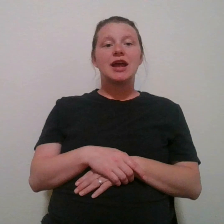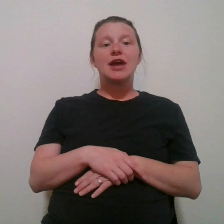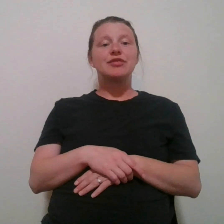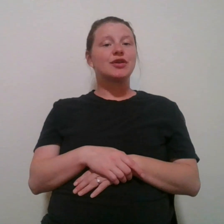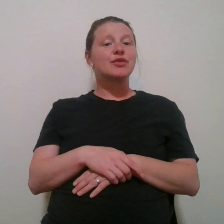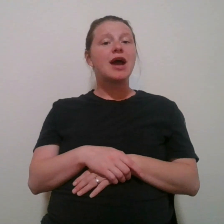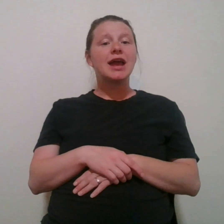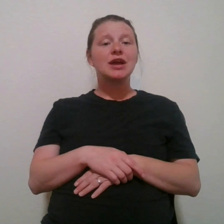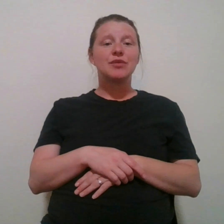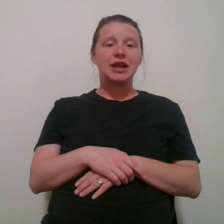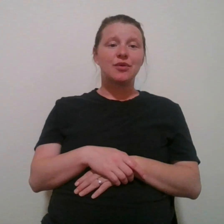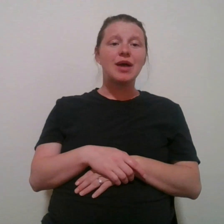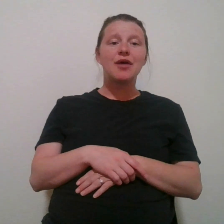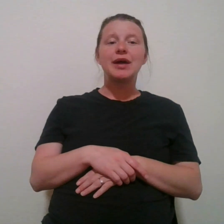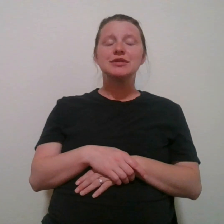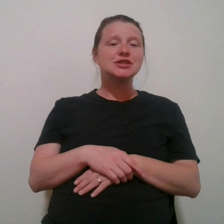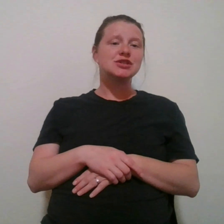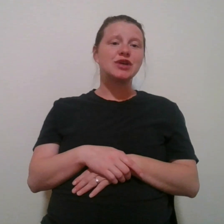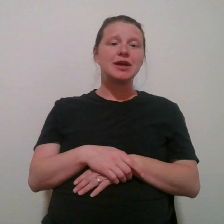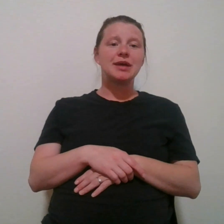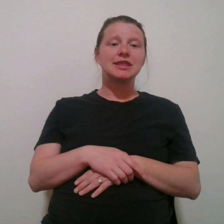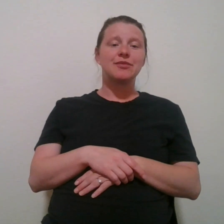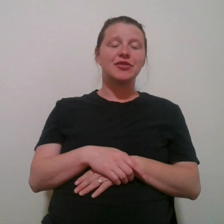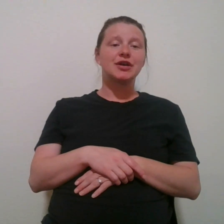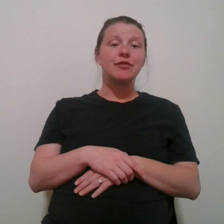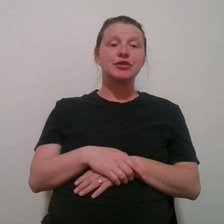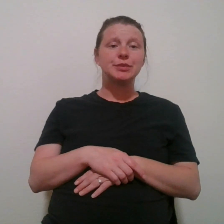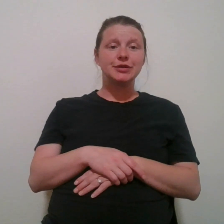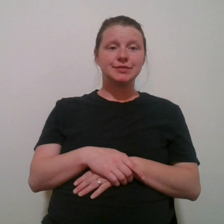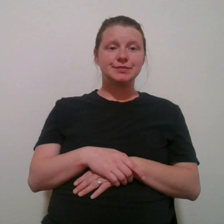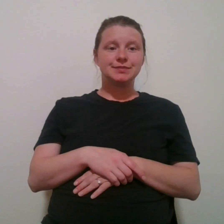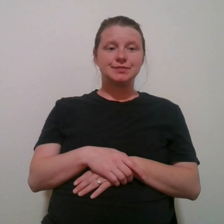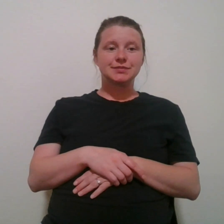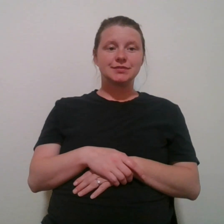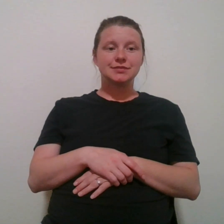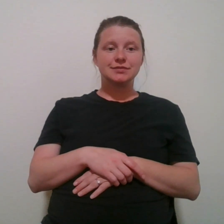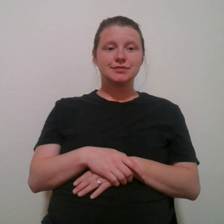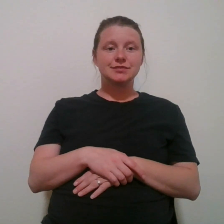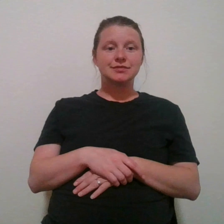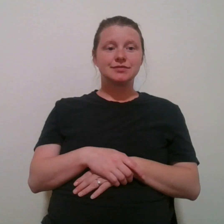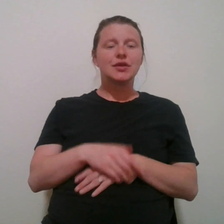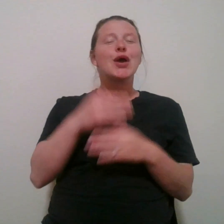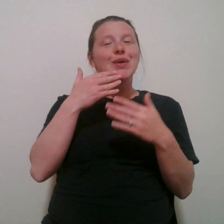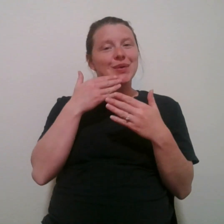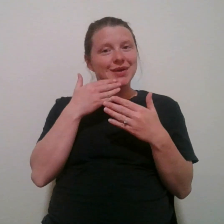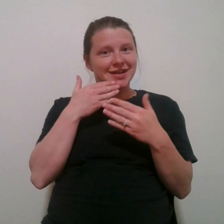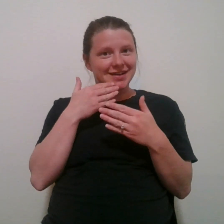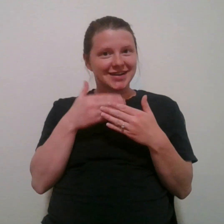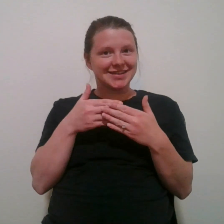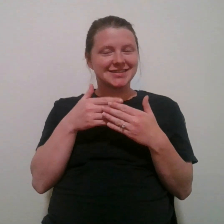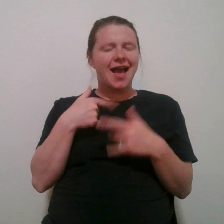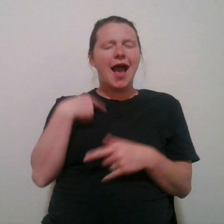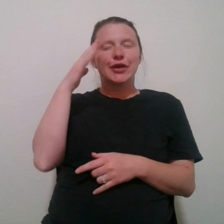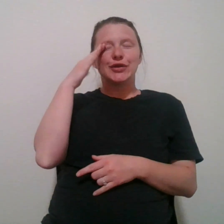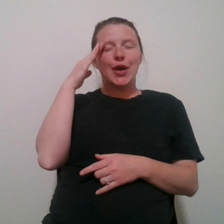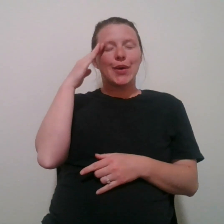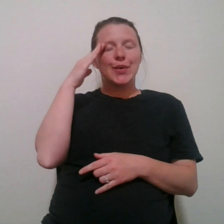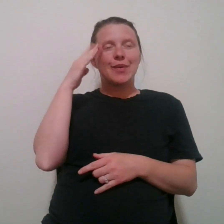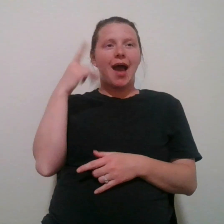If they're crying and running around, I would just try and make them feel comfortable. Good. I know that I've had